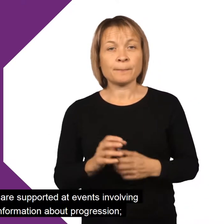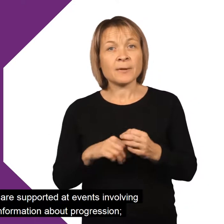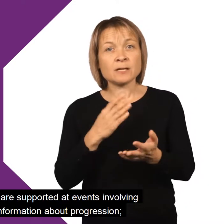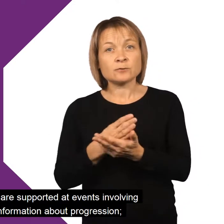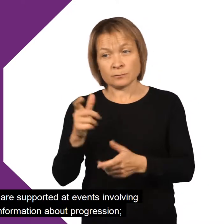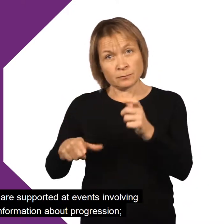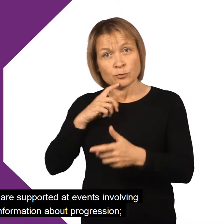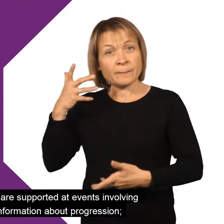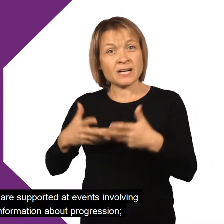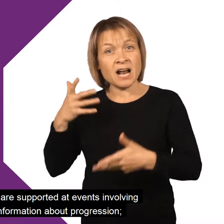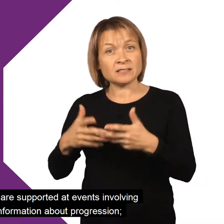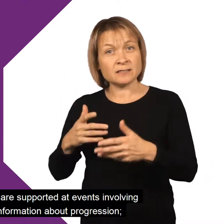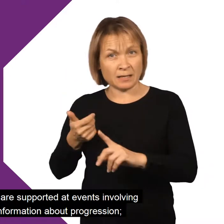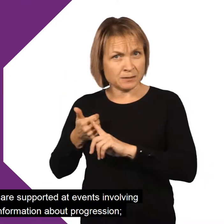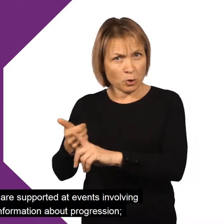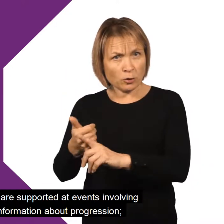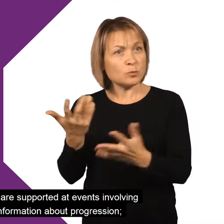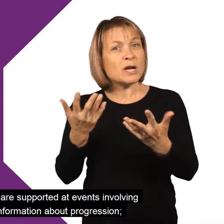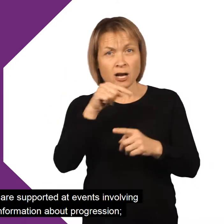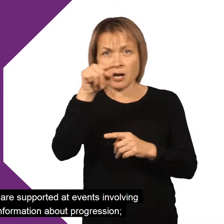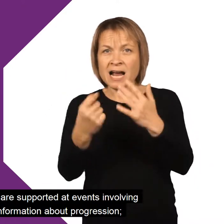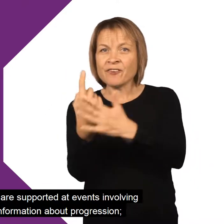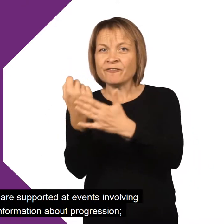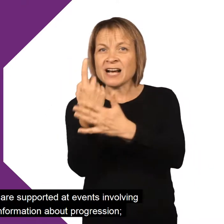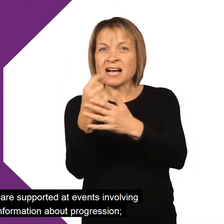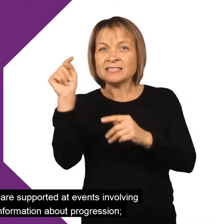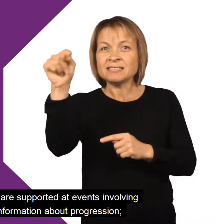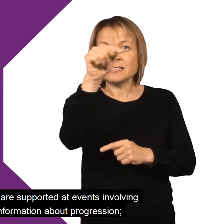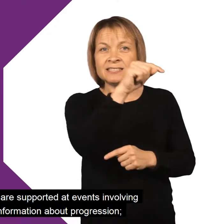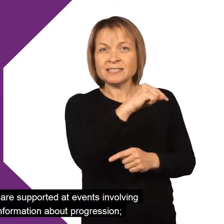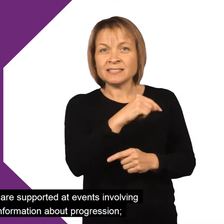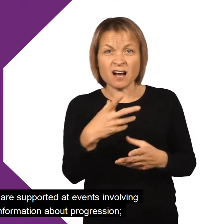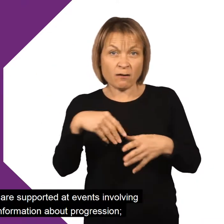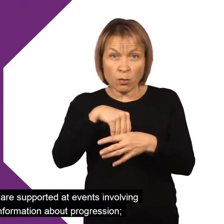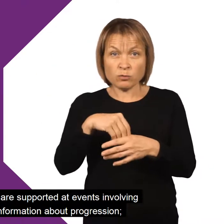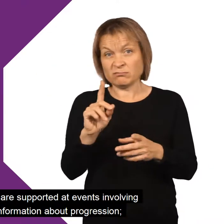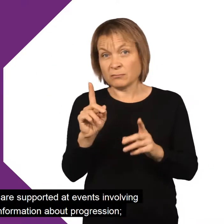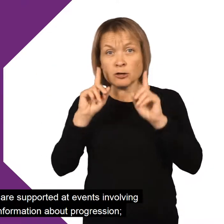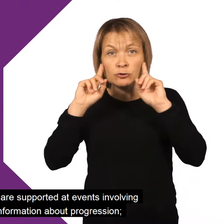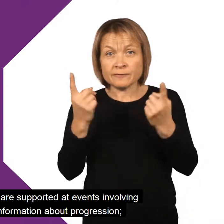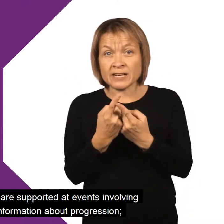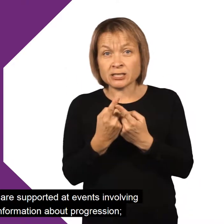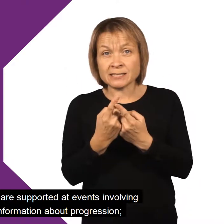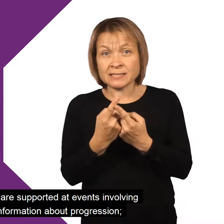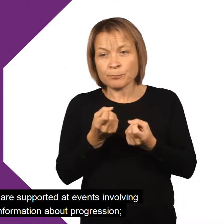Ensure that BSL users are supported at events involving universities providing information about